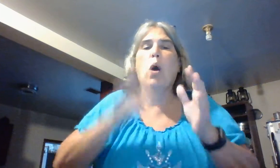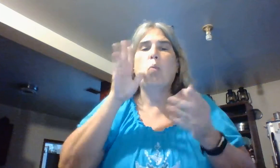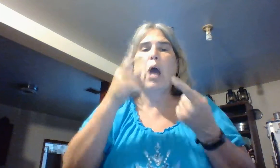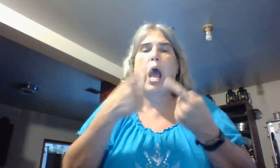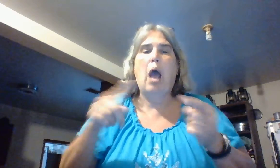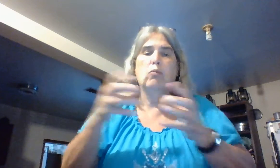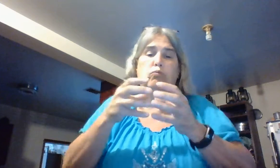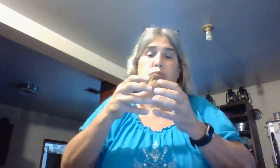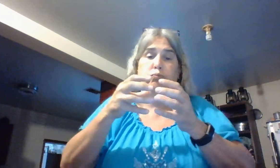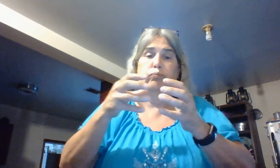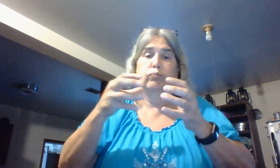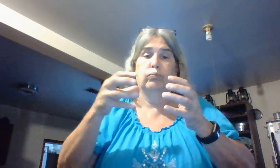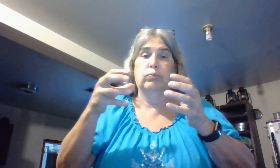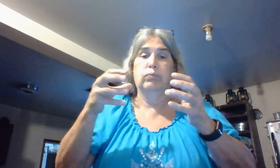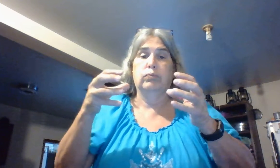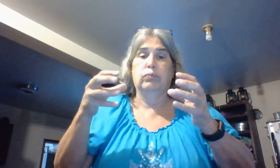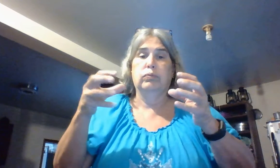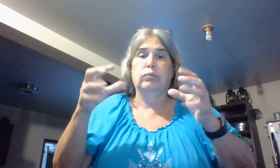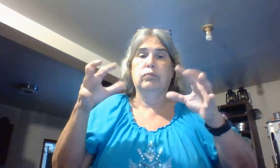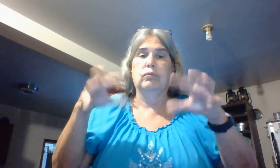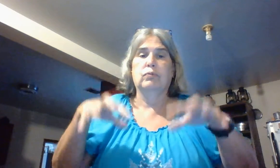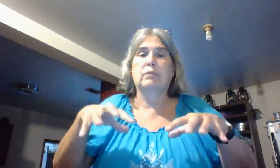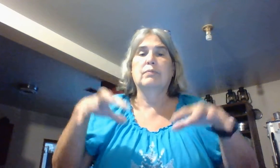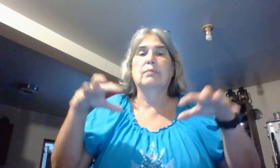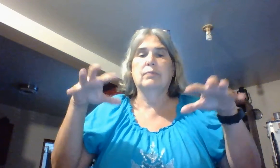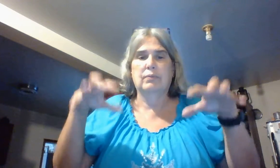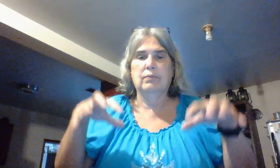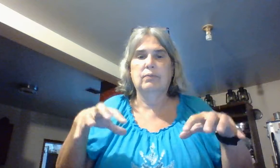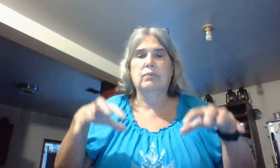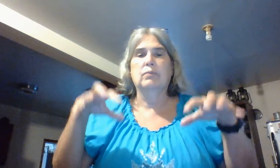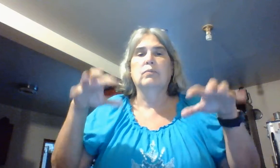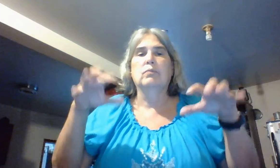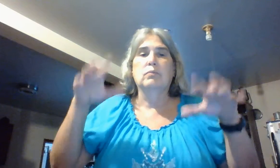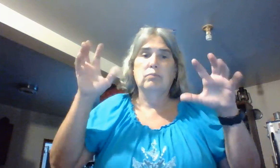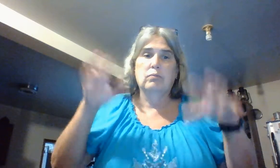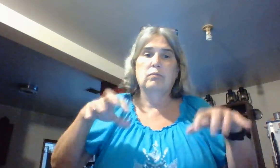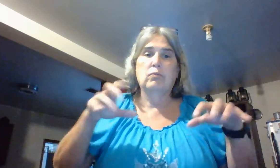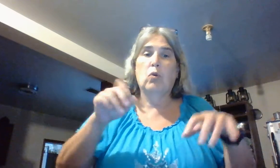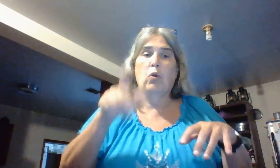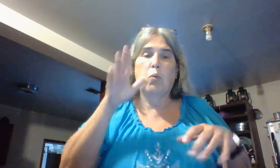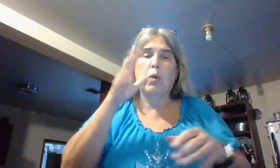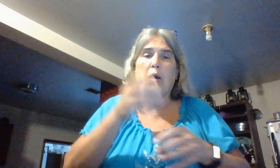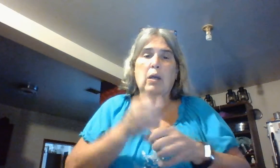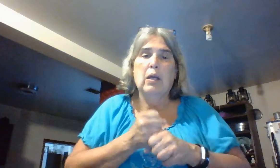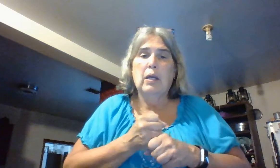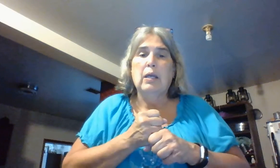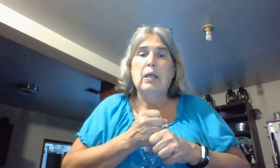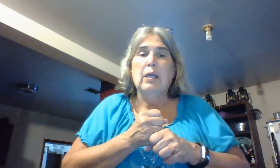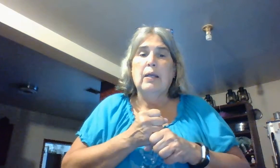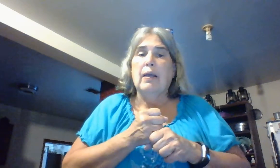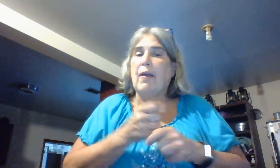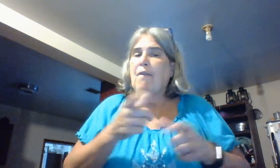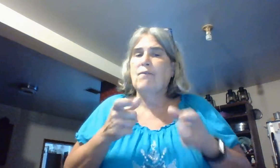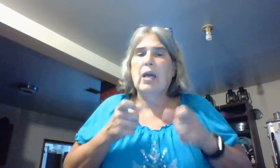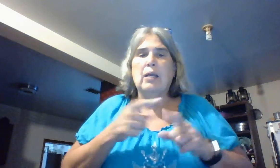Yeah? It rains. Or you get a rapid temperature change, and suddenly